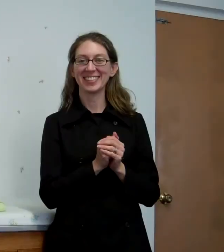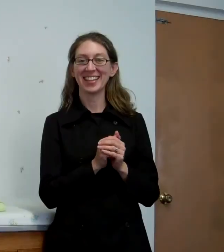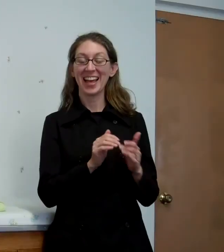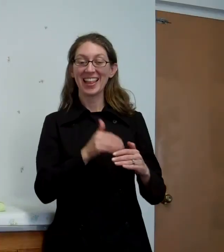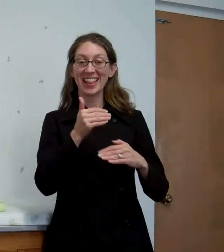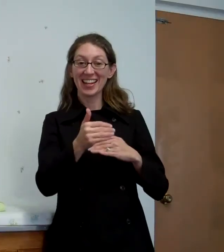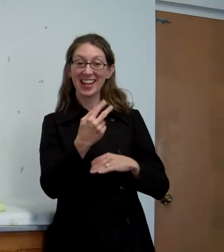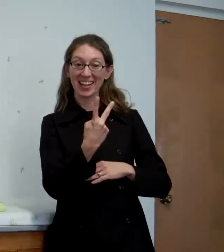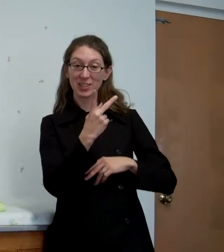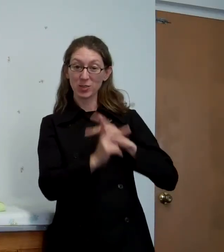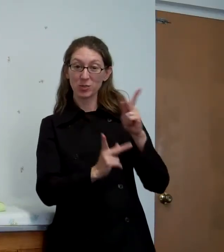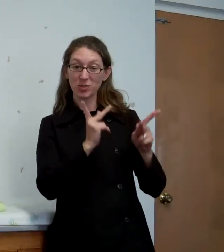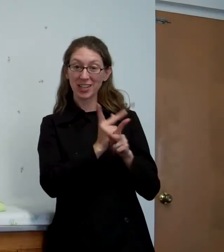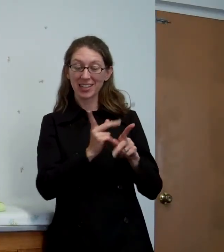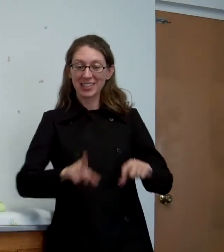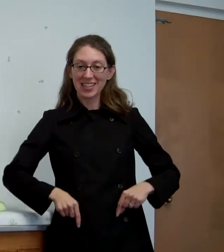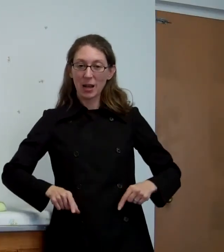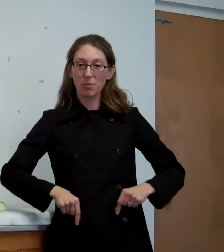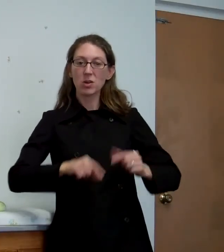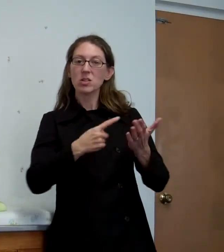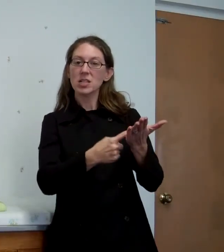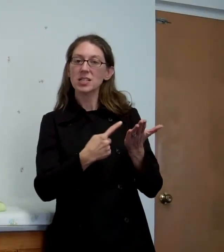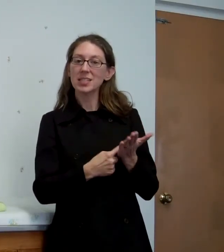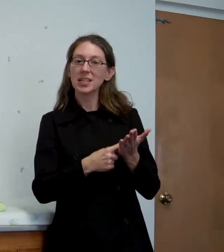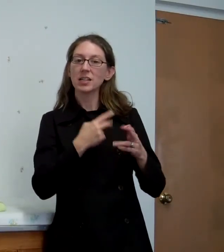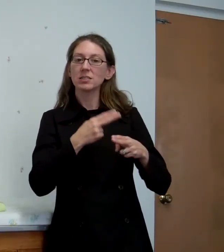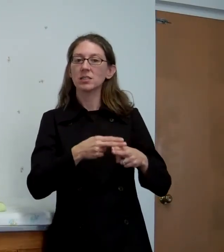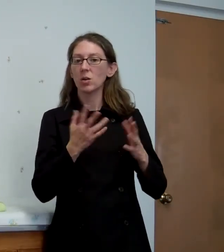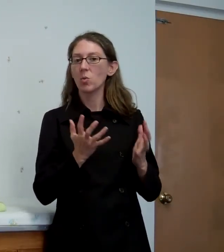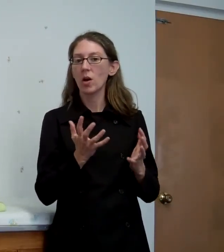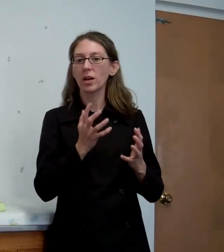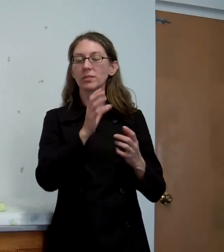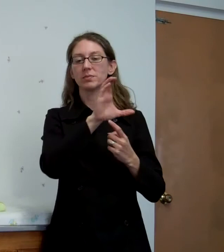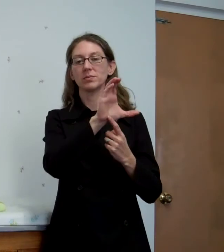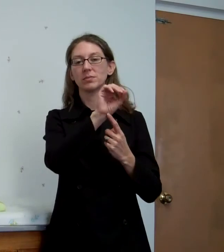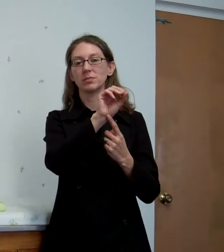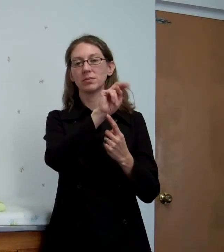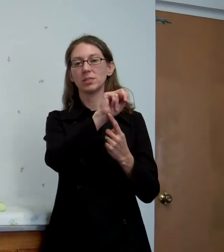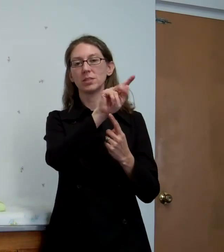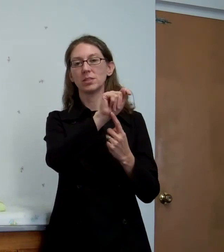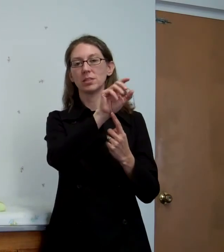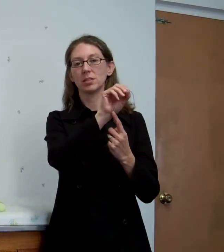The next two diapers that we'll talk about are contours and